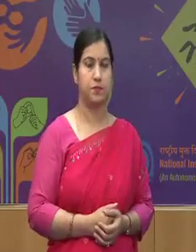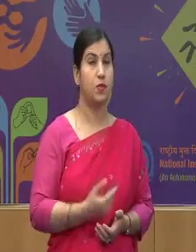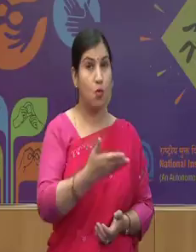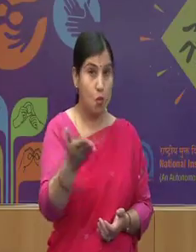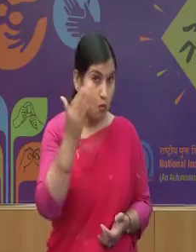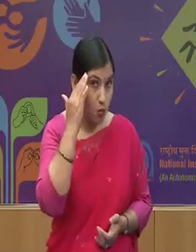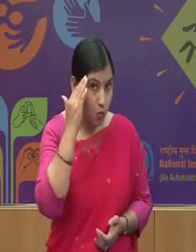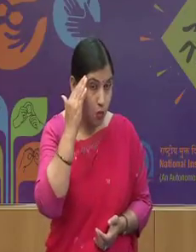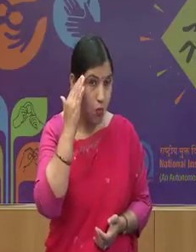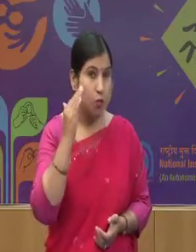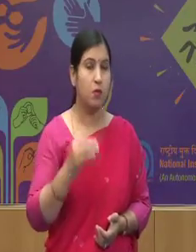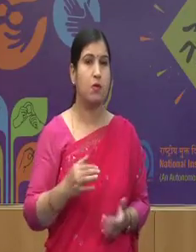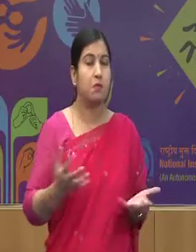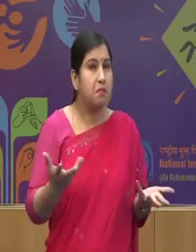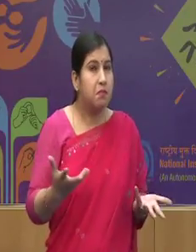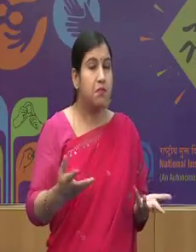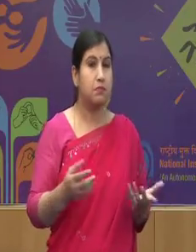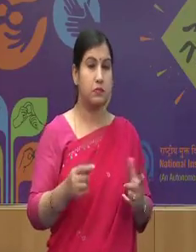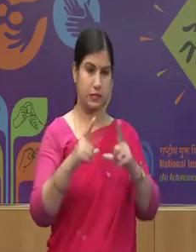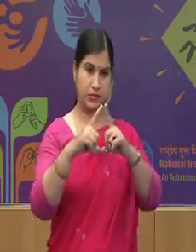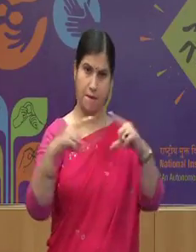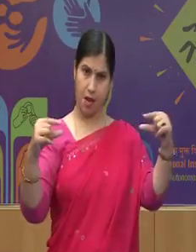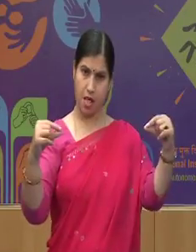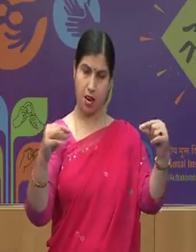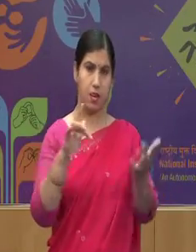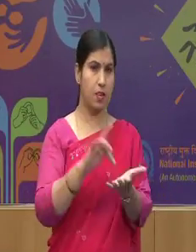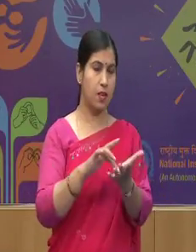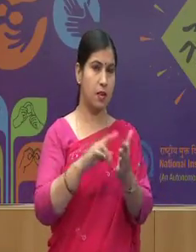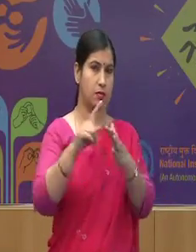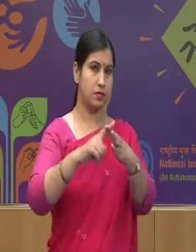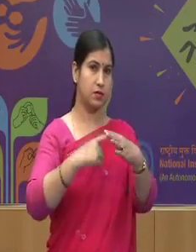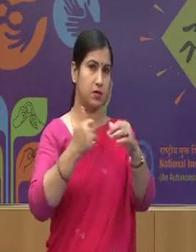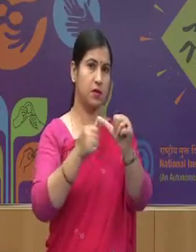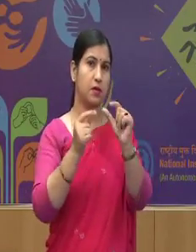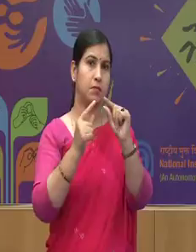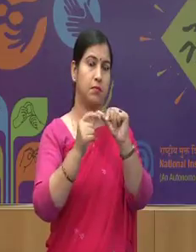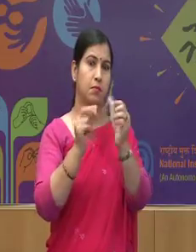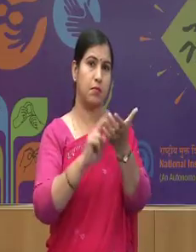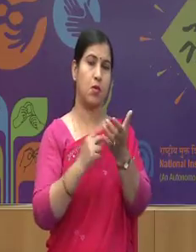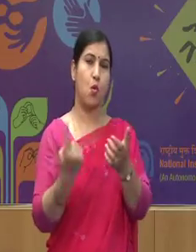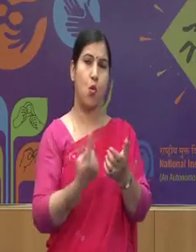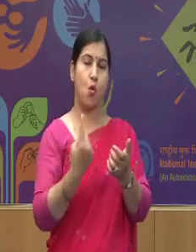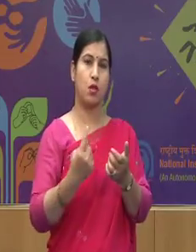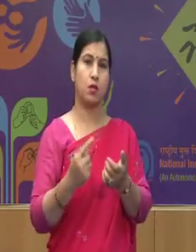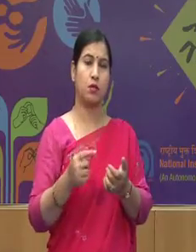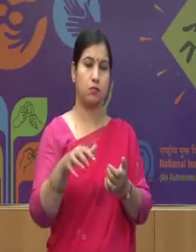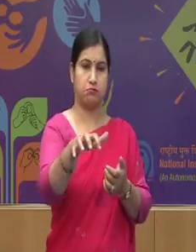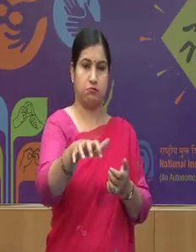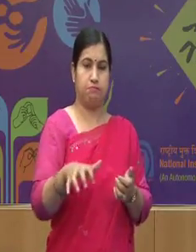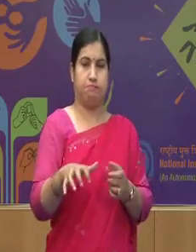As you know, that Japan was the only imperialist Asian country that